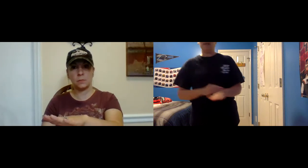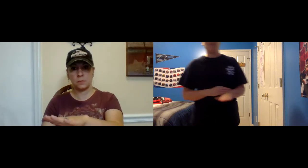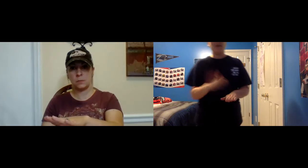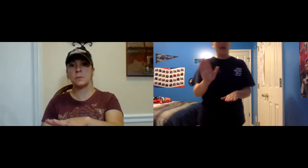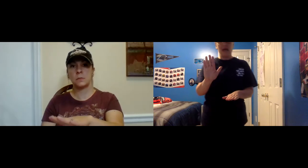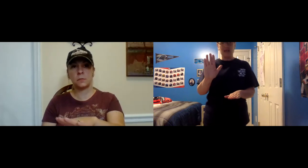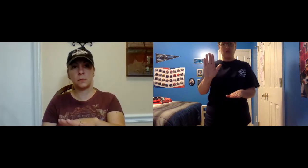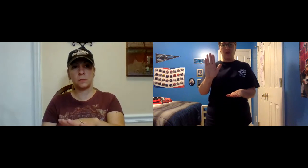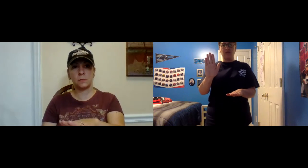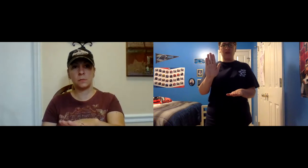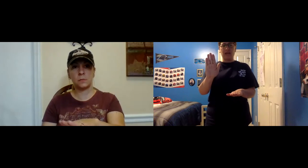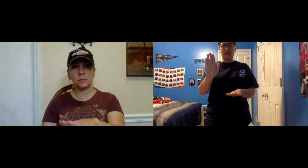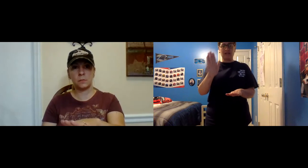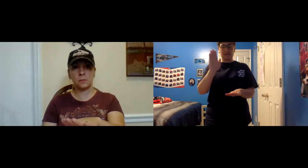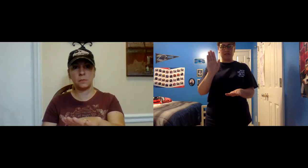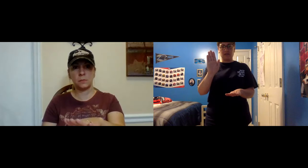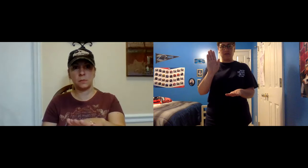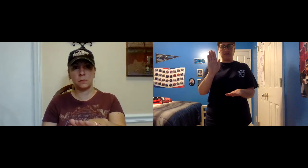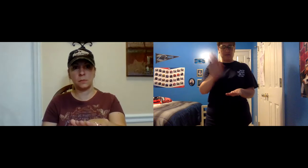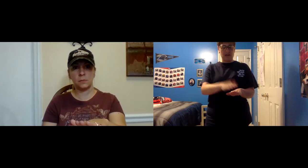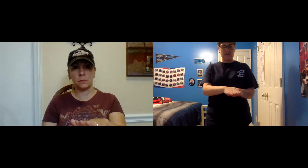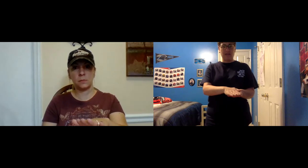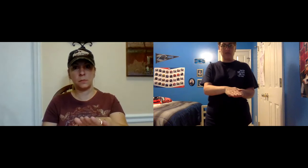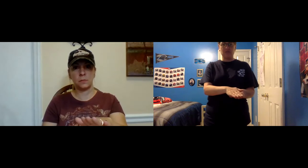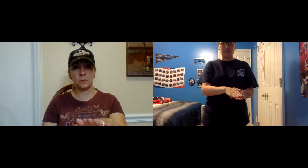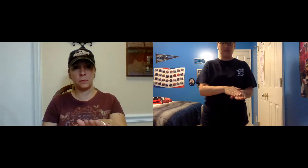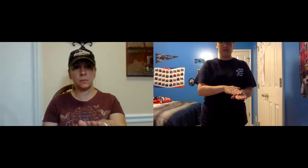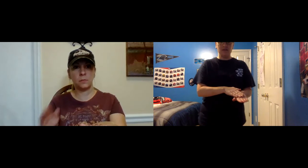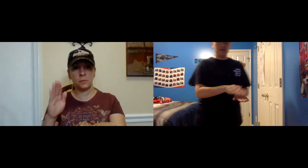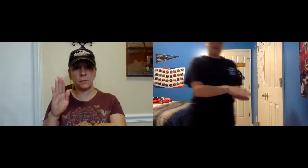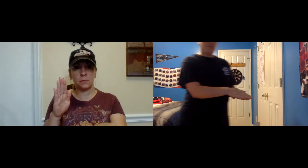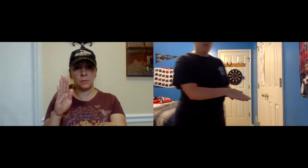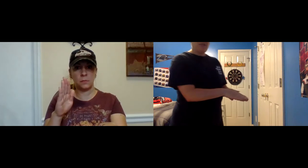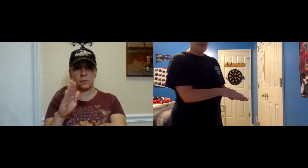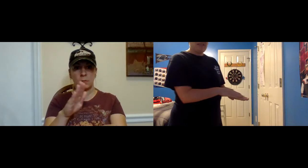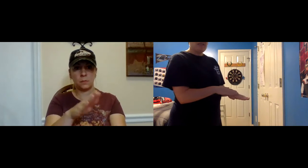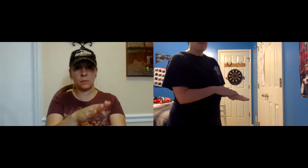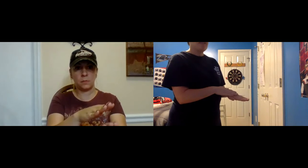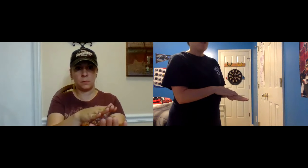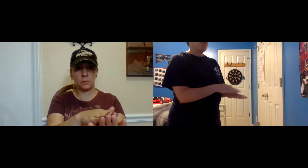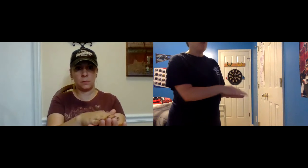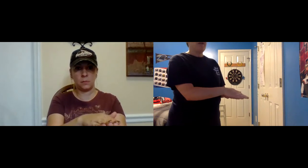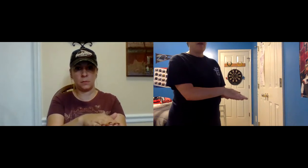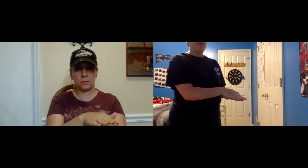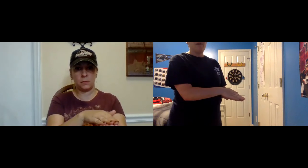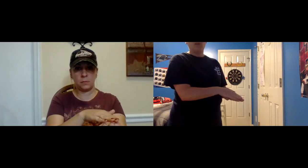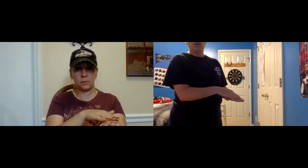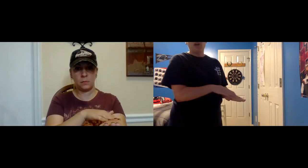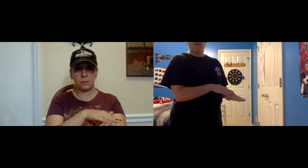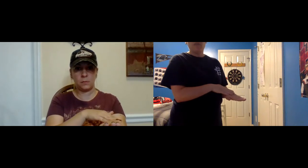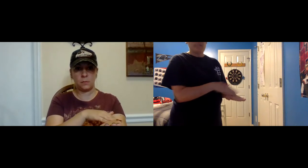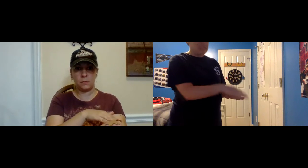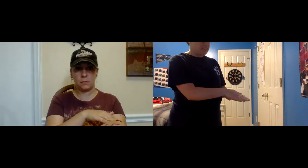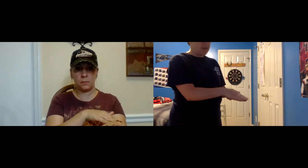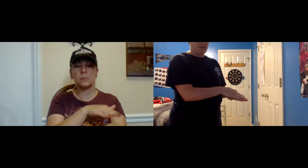your hip, and your other hand is a closed 5, and you're simply pulling. It's almost like you're pulling on a